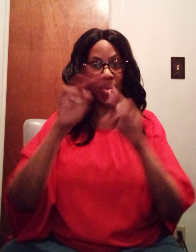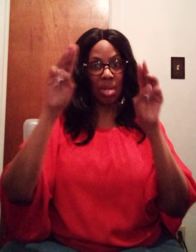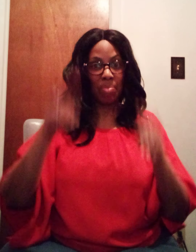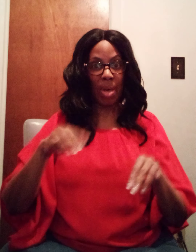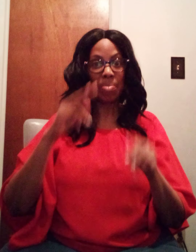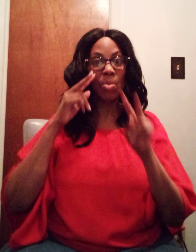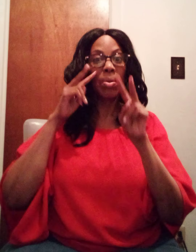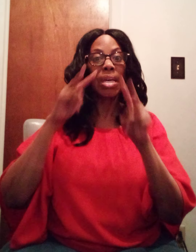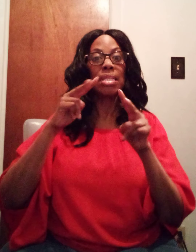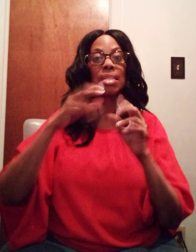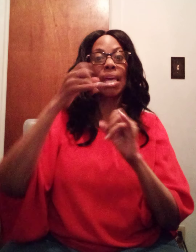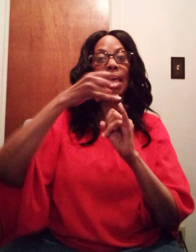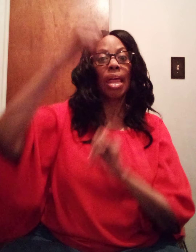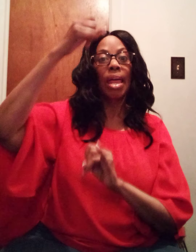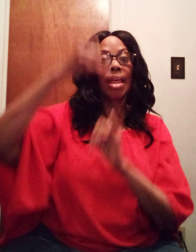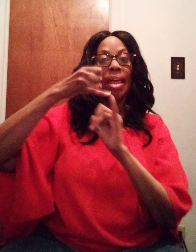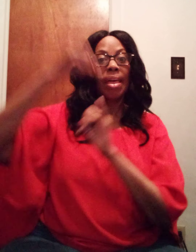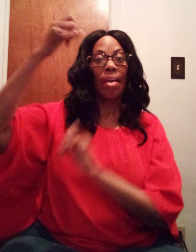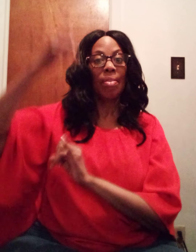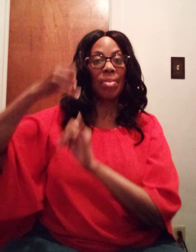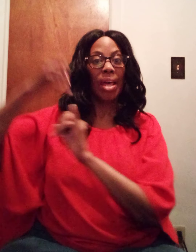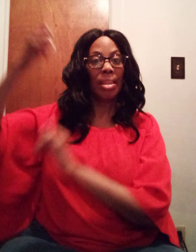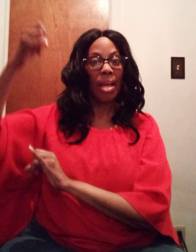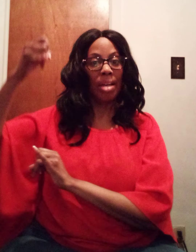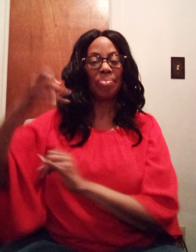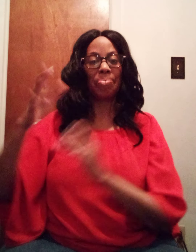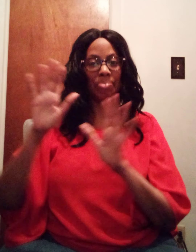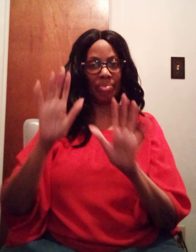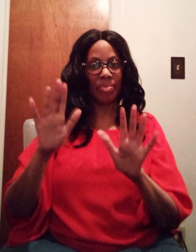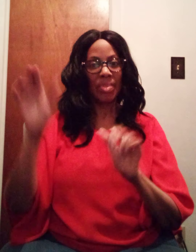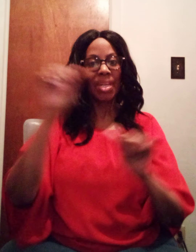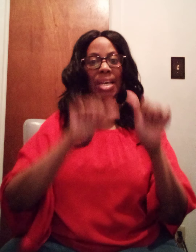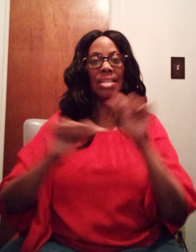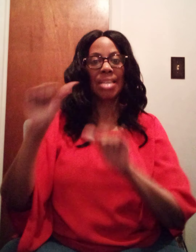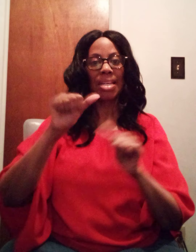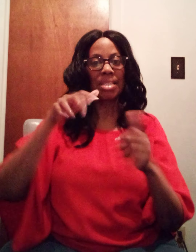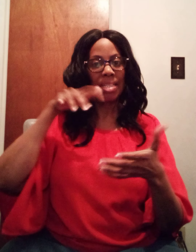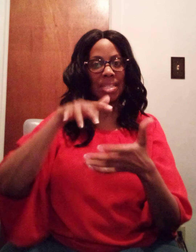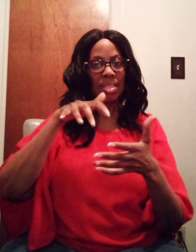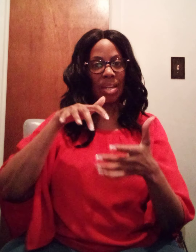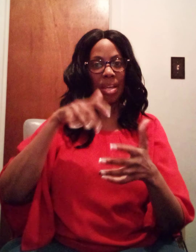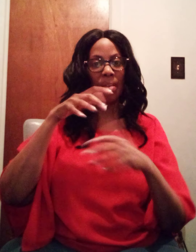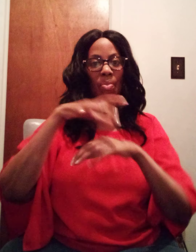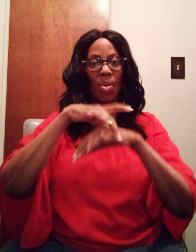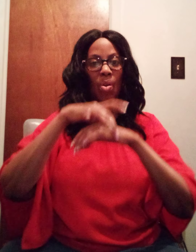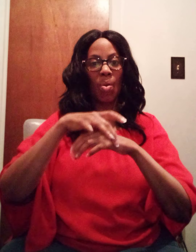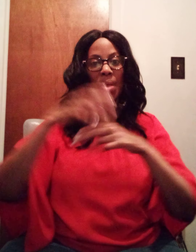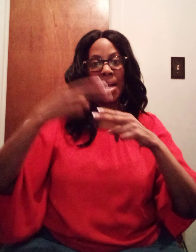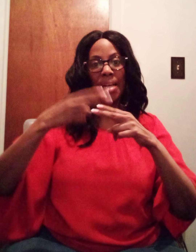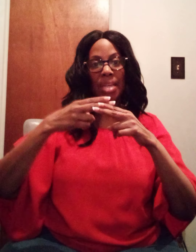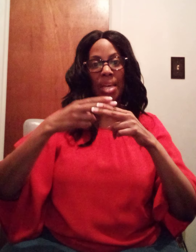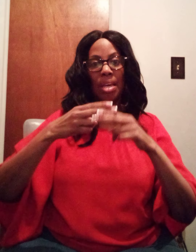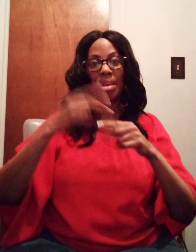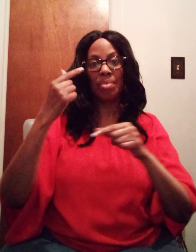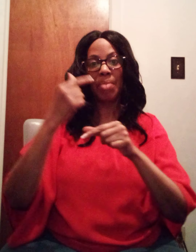randomly placed around the Earth. Scientists who study the Earth are geographers, agreed many years ago